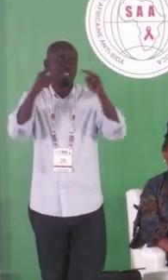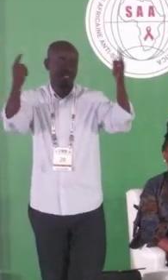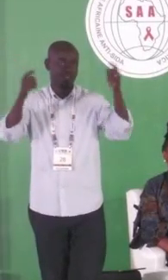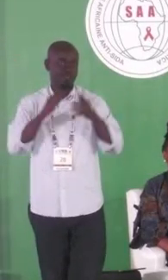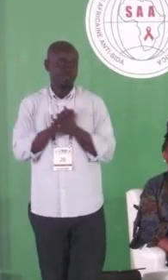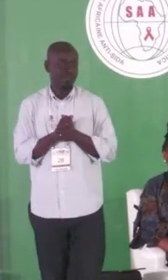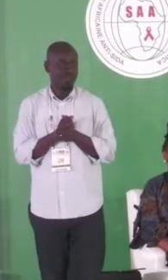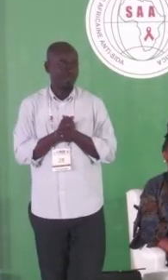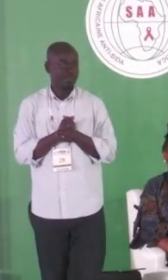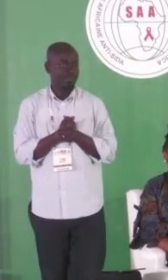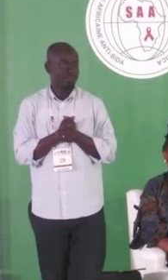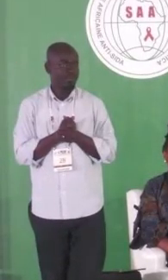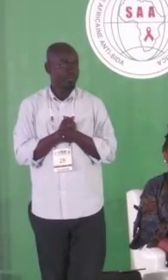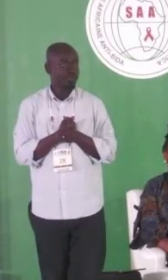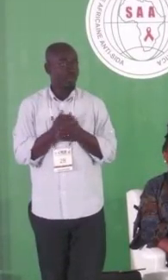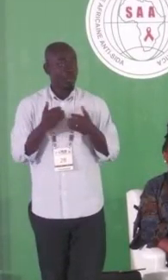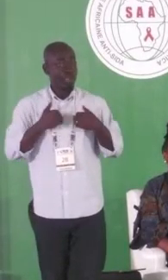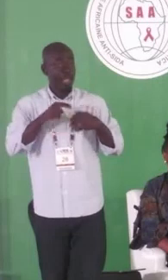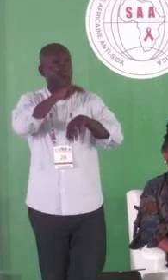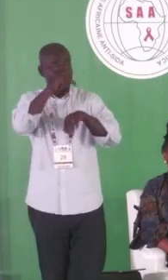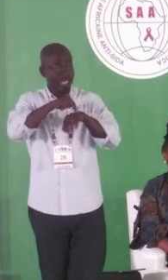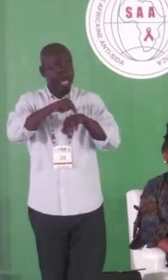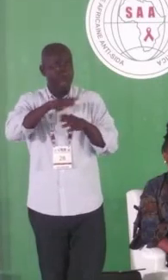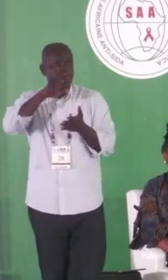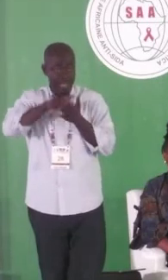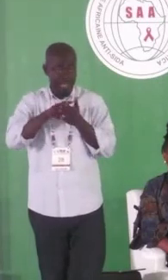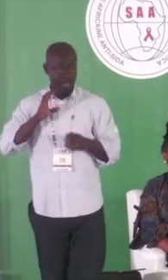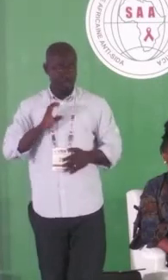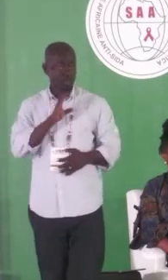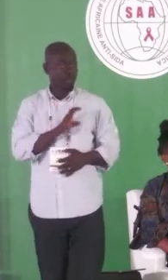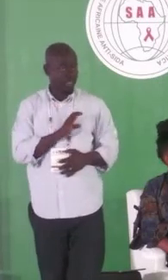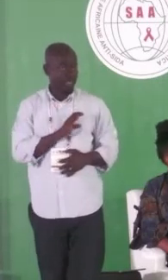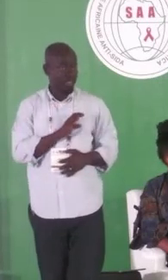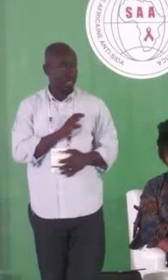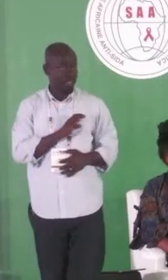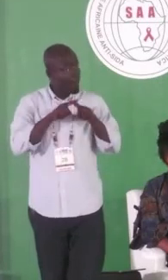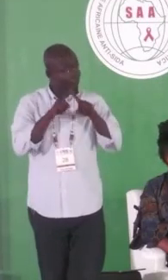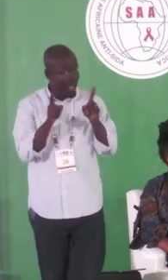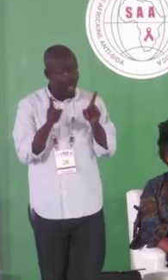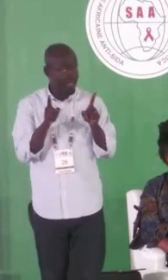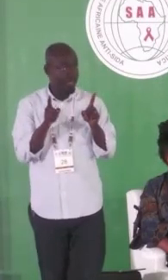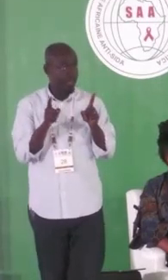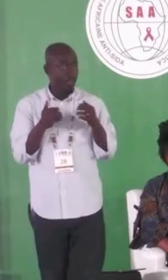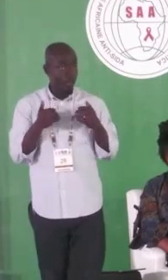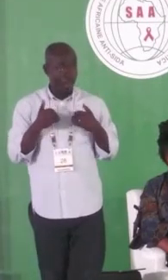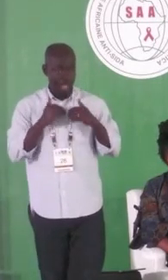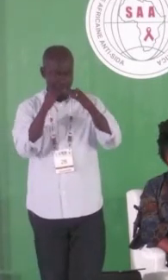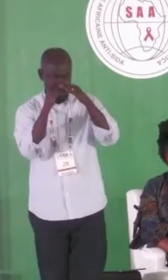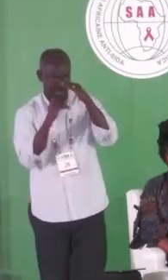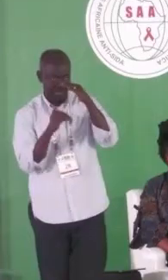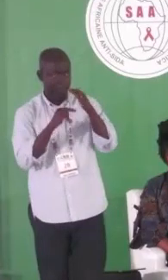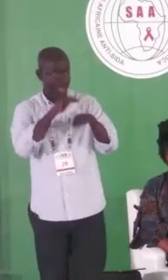do have a national validation committee, but we also have a